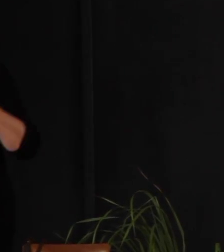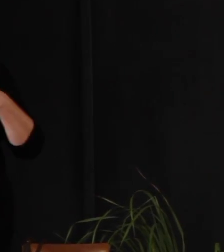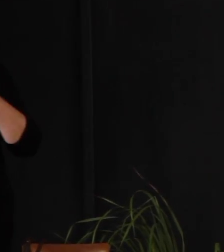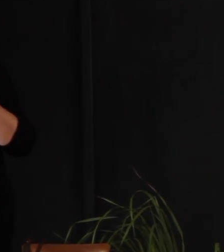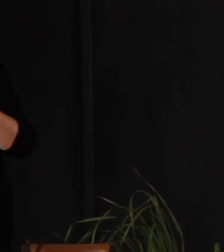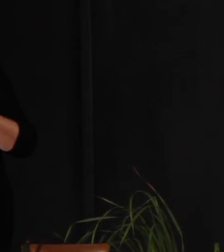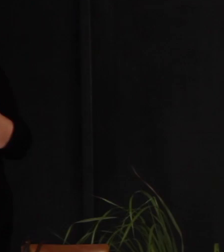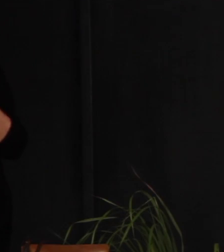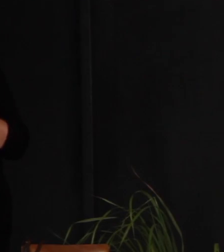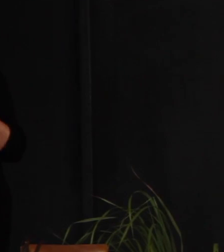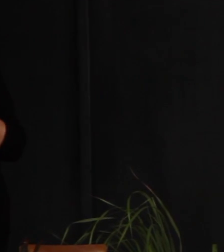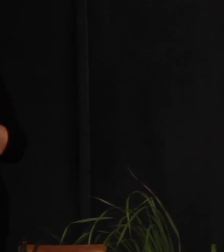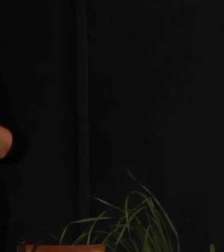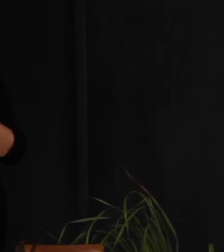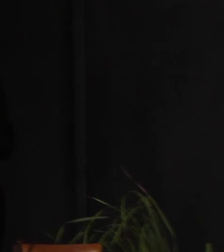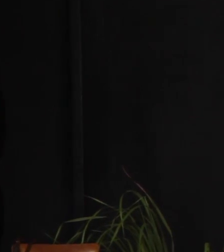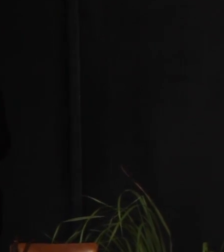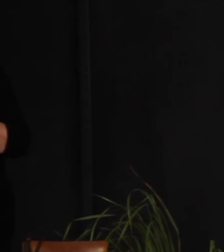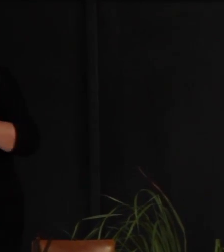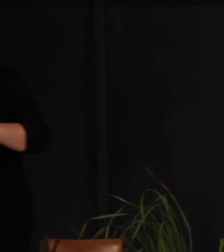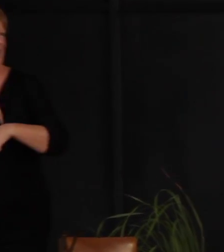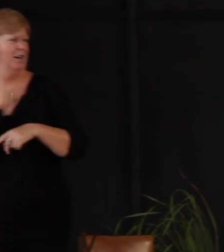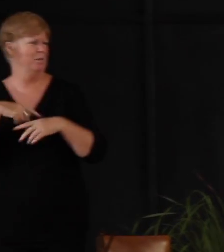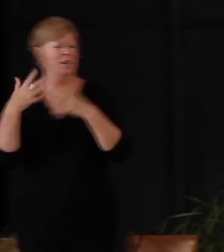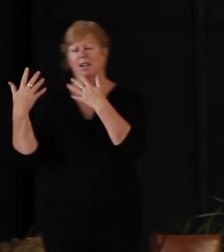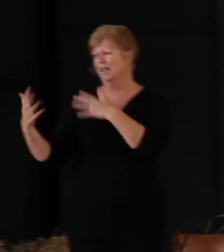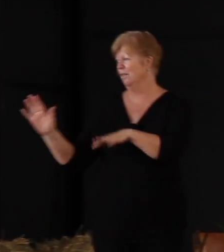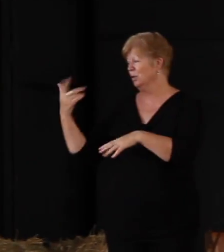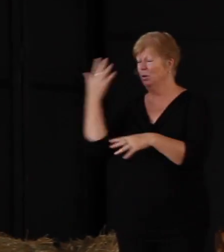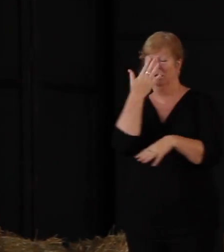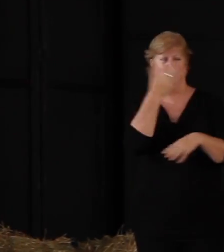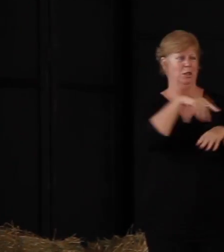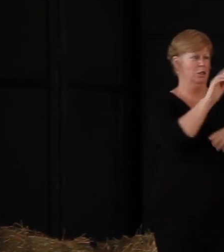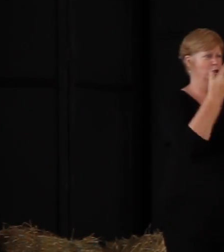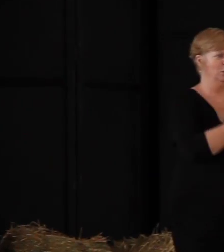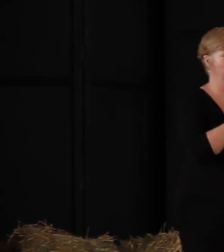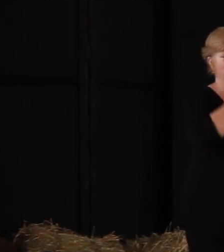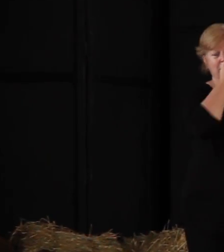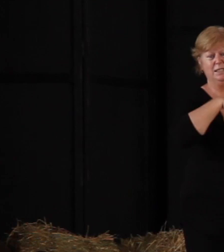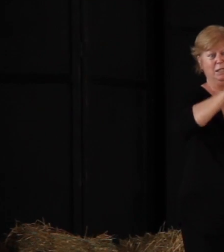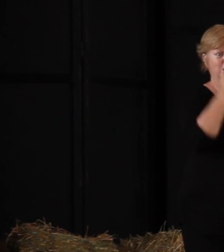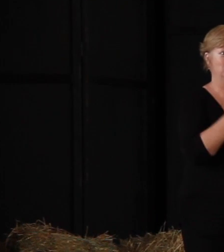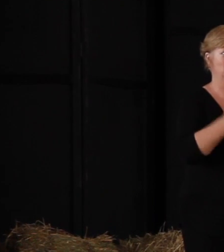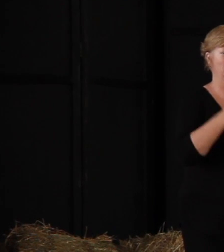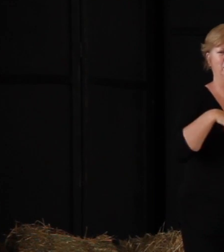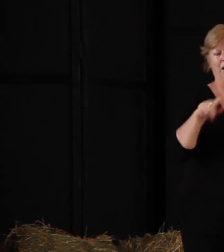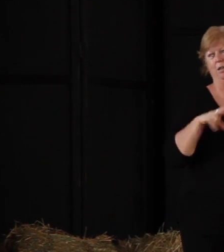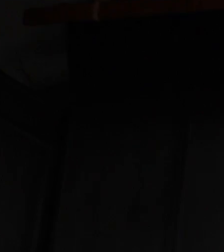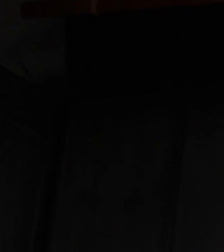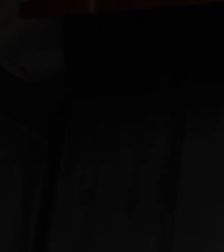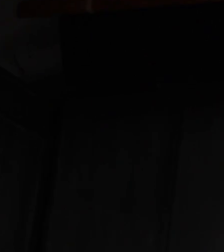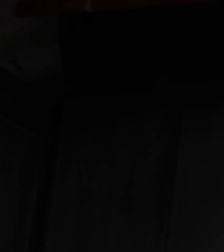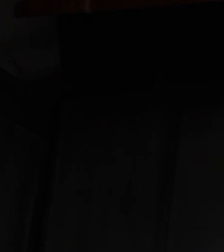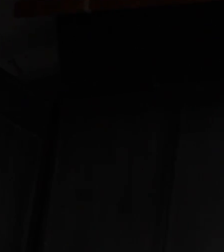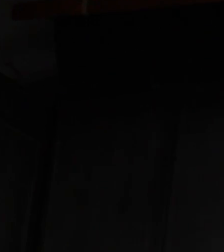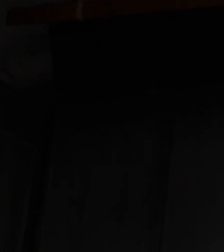We went out hard and fast back then, didn't we? You just left school and got a job. 16, get out, get a job. None of this sitting around having a gap year